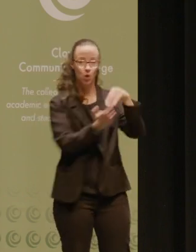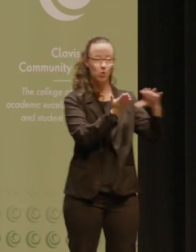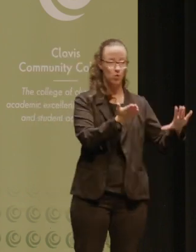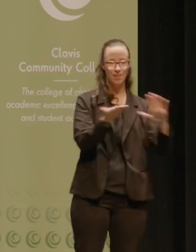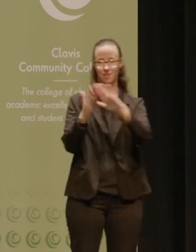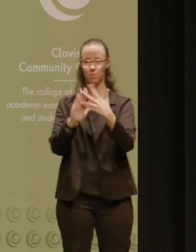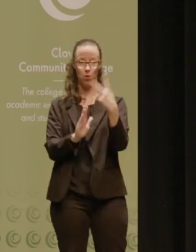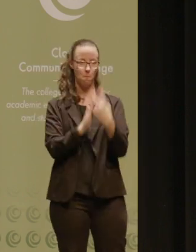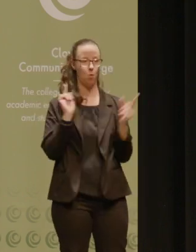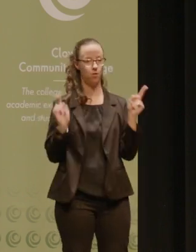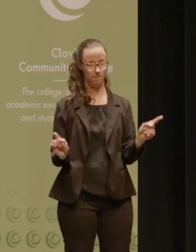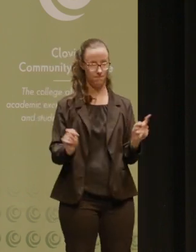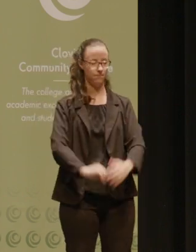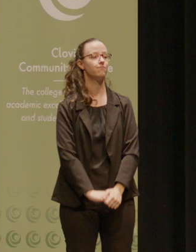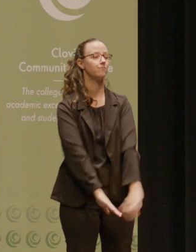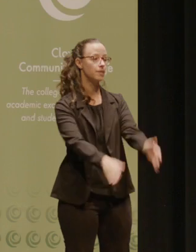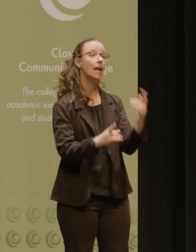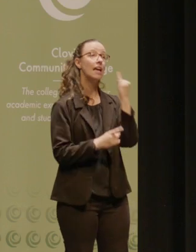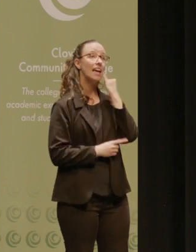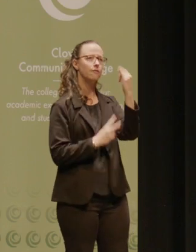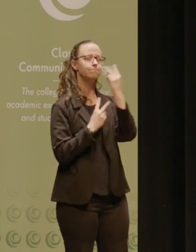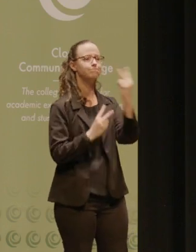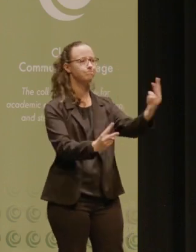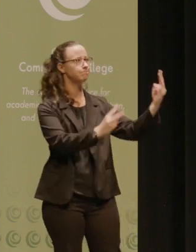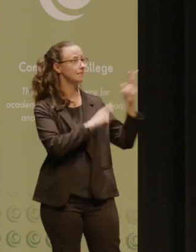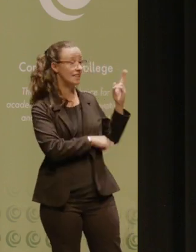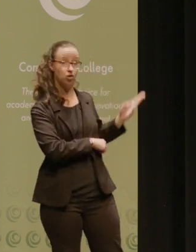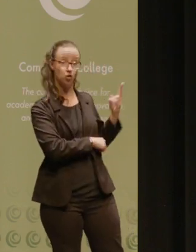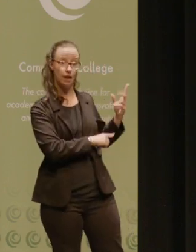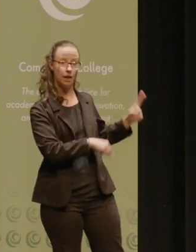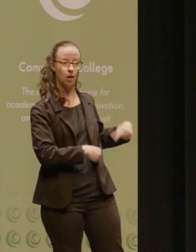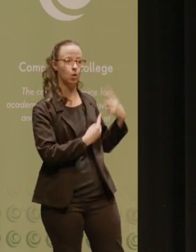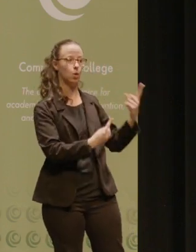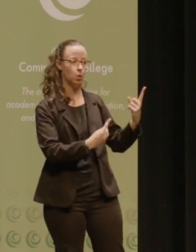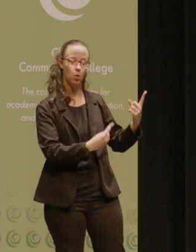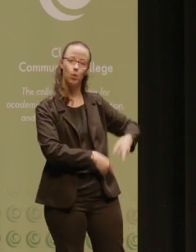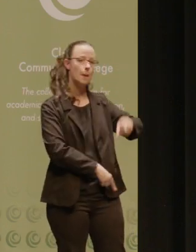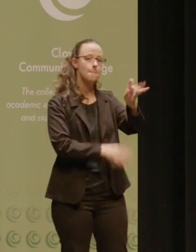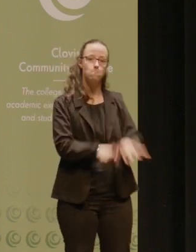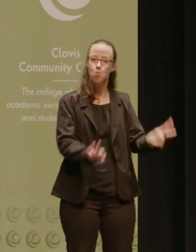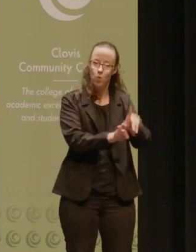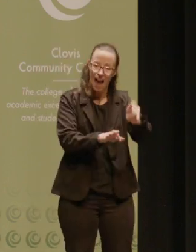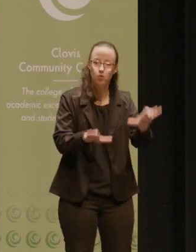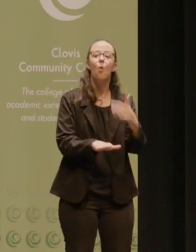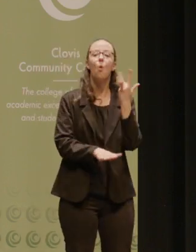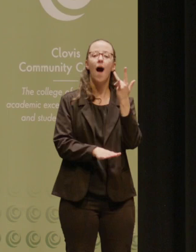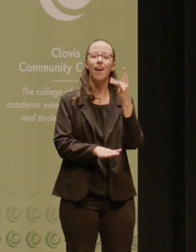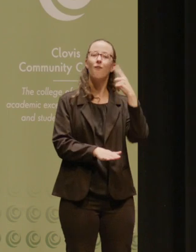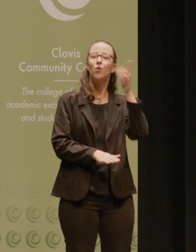serve. And if you think about our history, we must do this because we have to change our